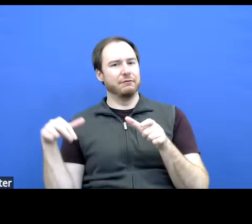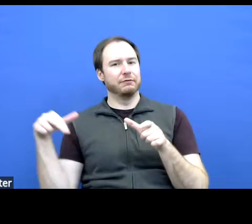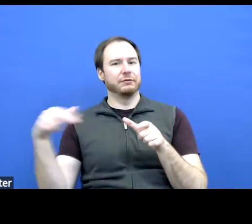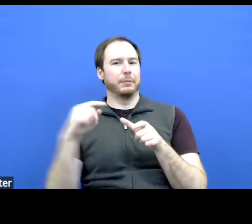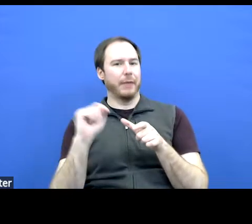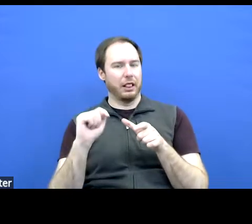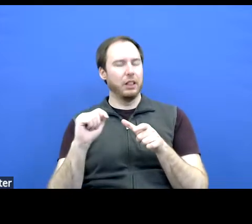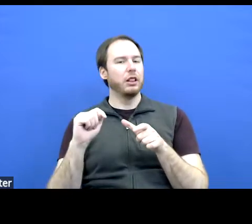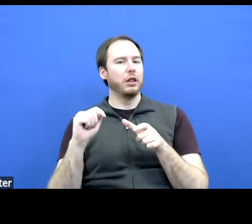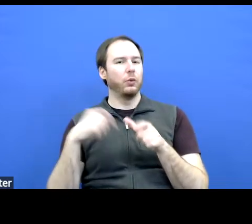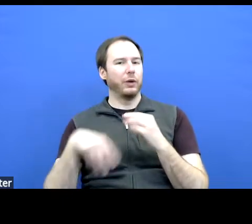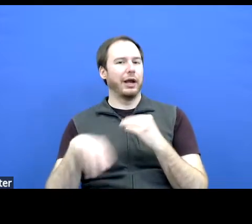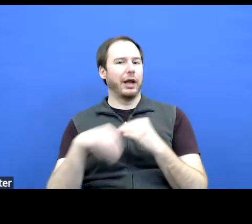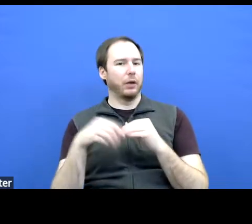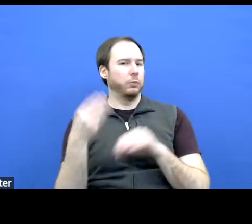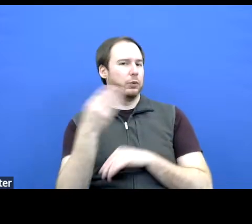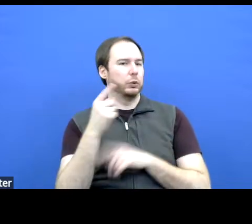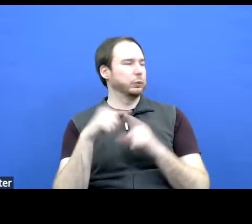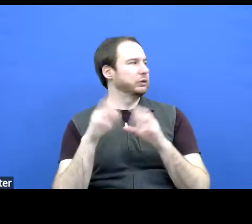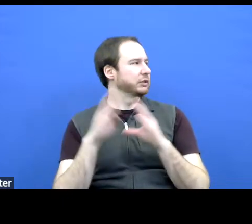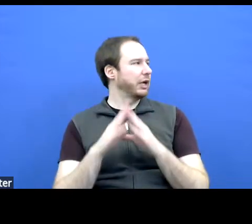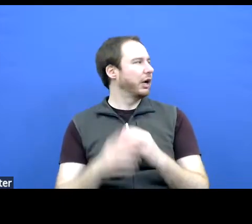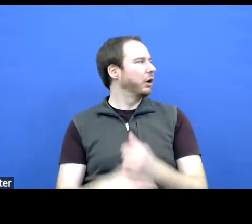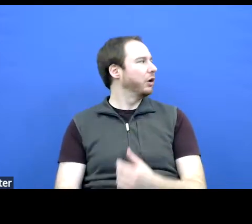to the town.